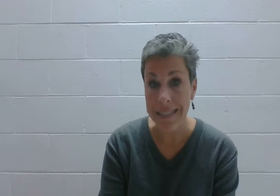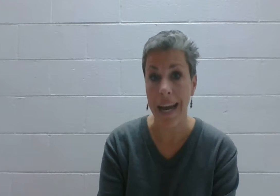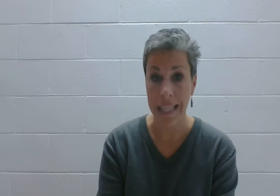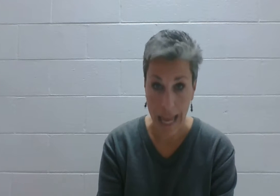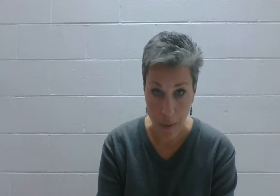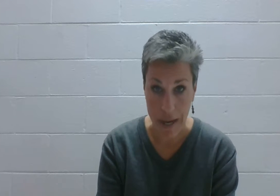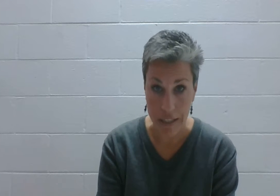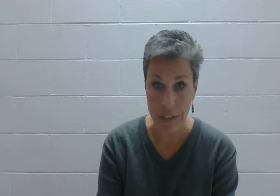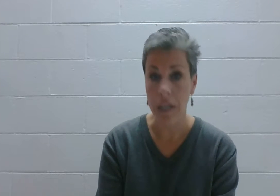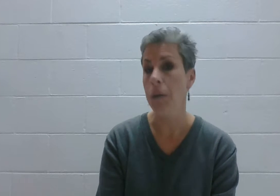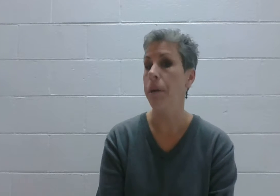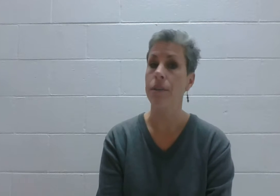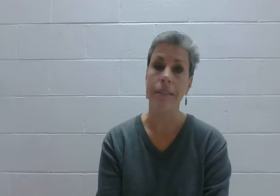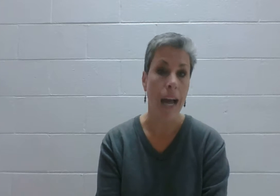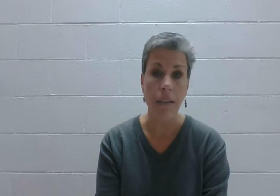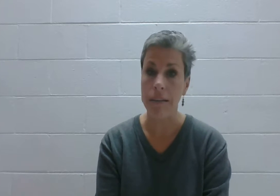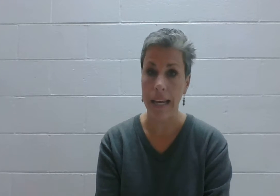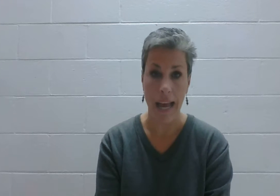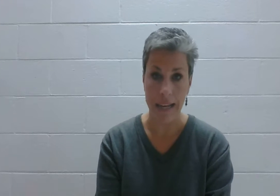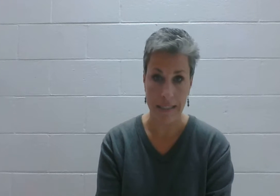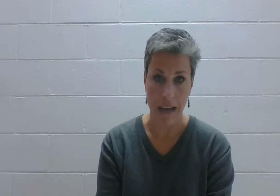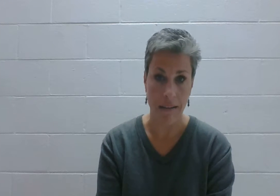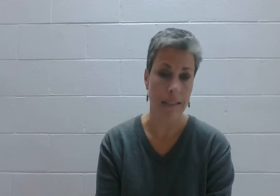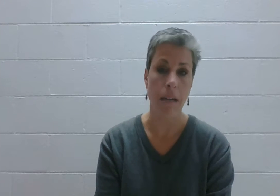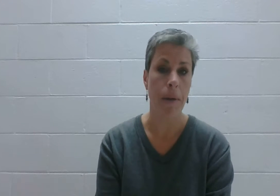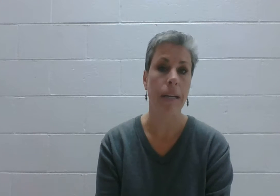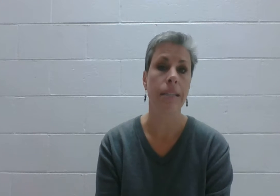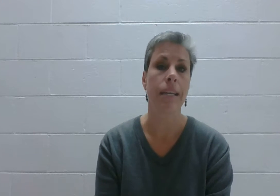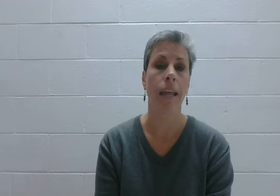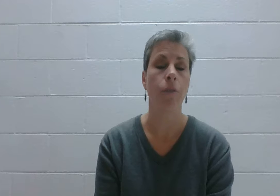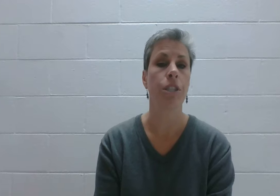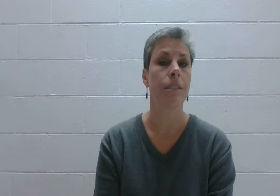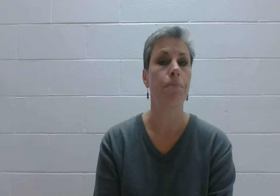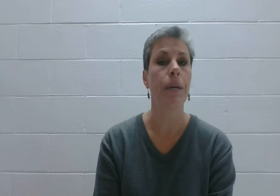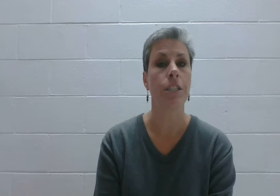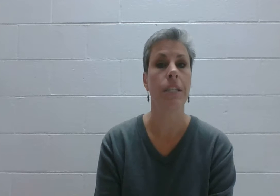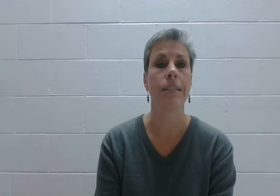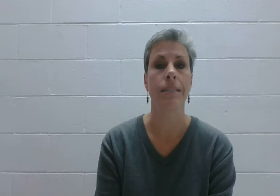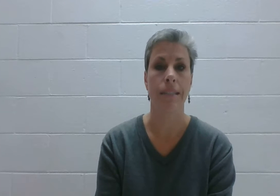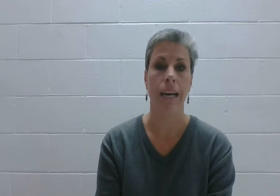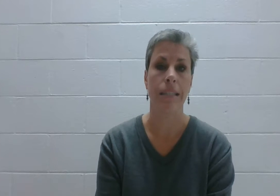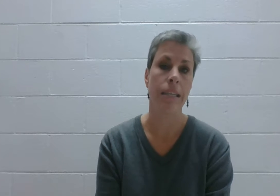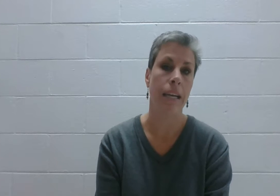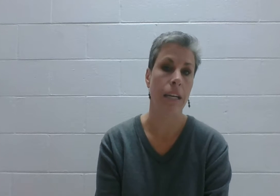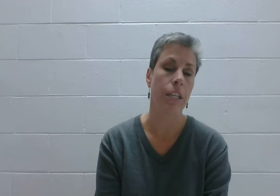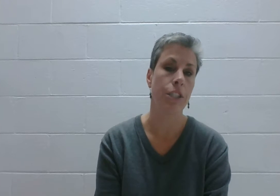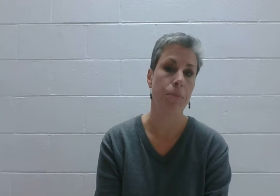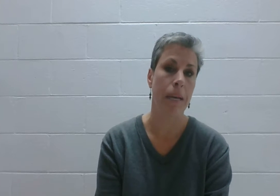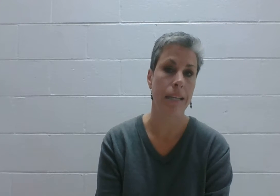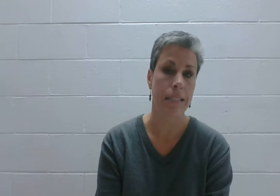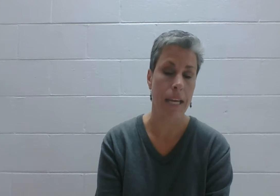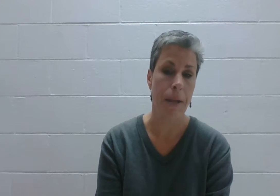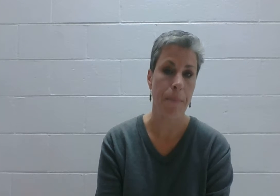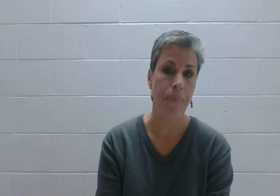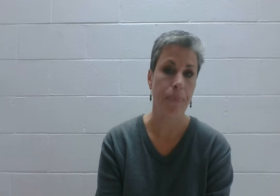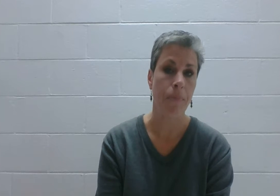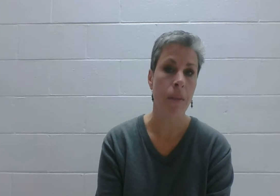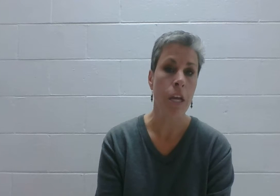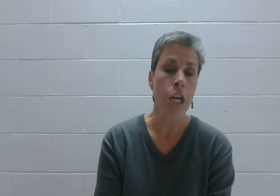sign language, but you're not learning ASL. It's not American Sign Language. It's Pidgin Signed English, PSE. So